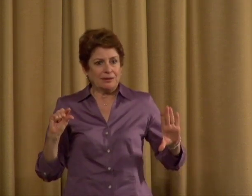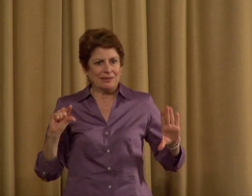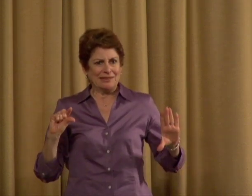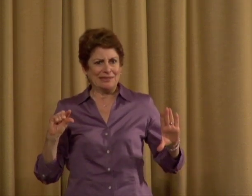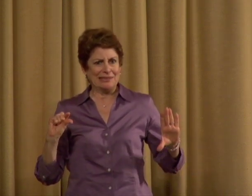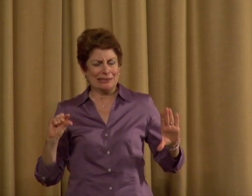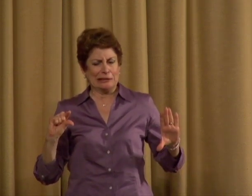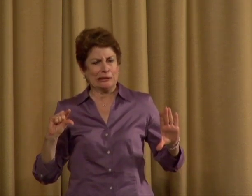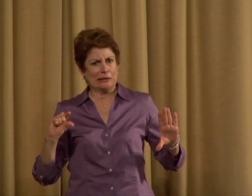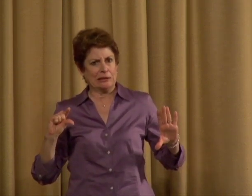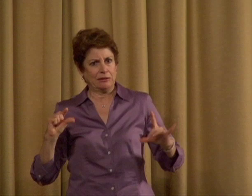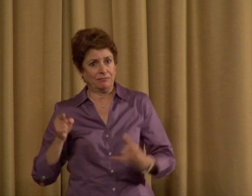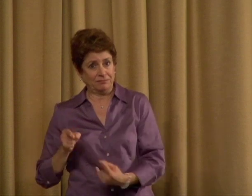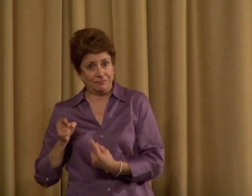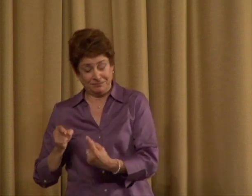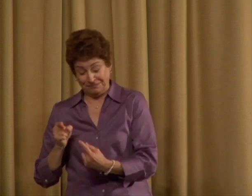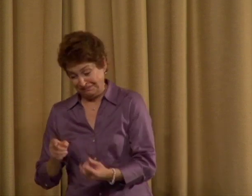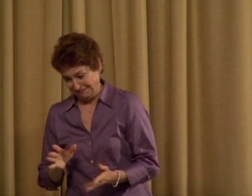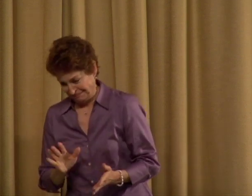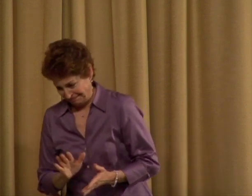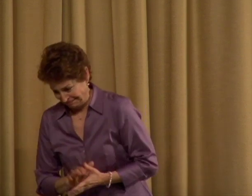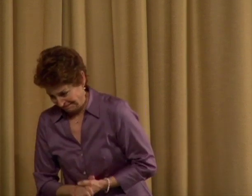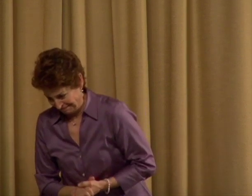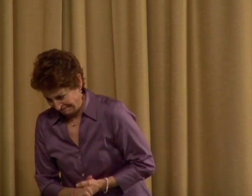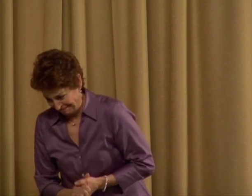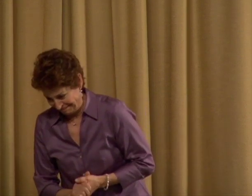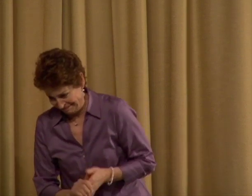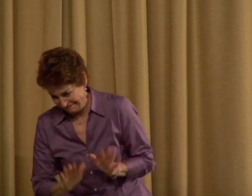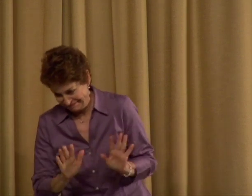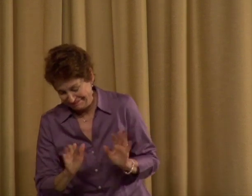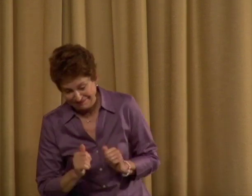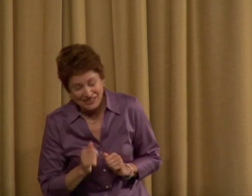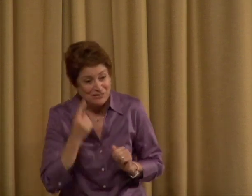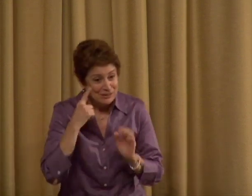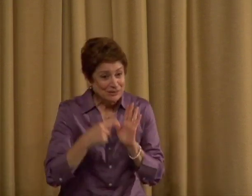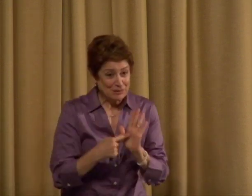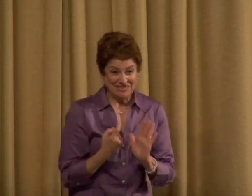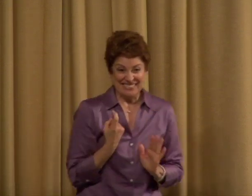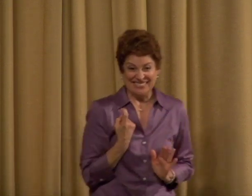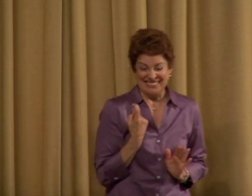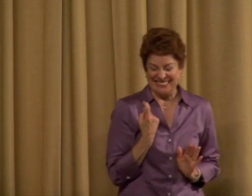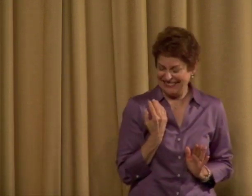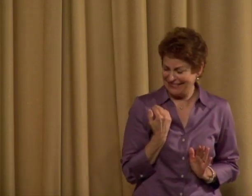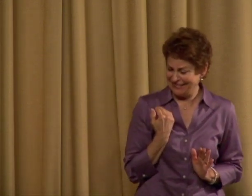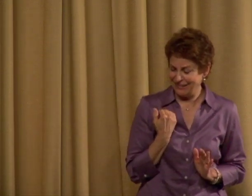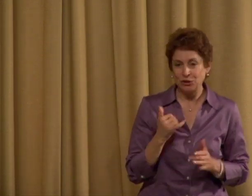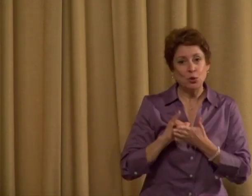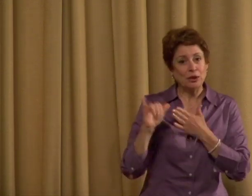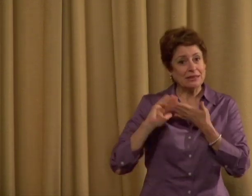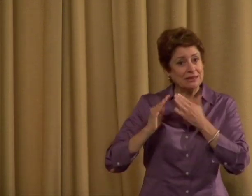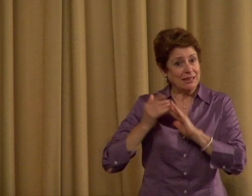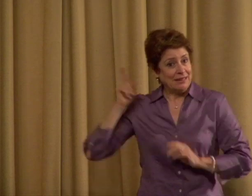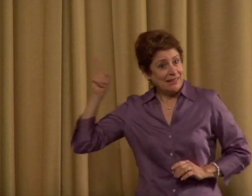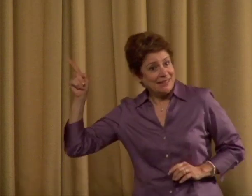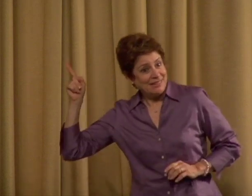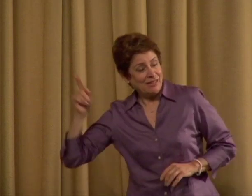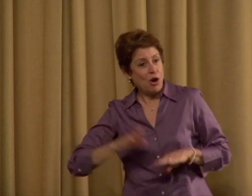been small compared to the leaps and bounds of those that can hear within the entertainment industry. Just a very recent example in New